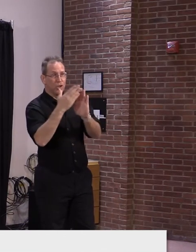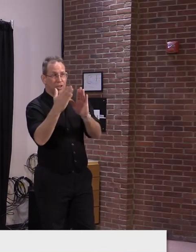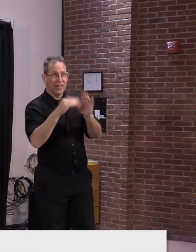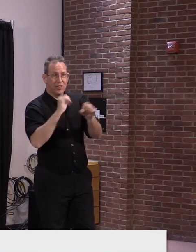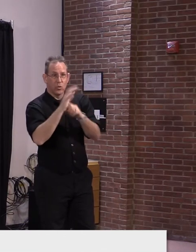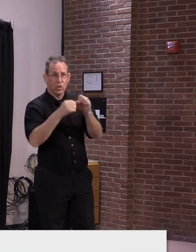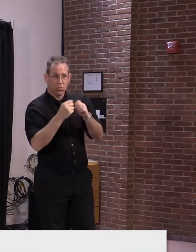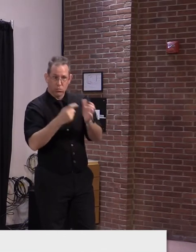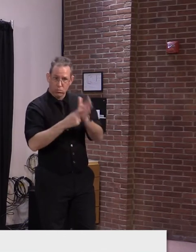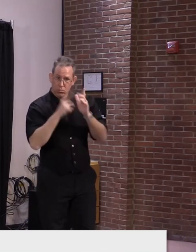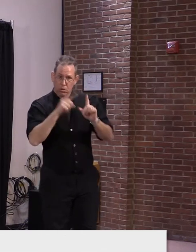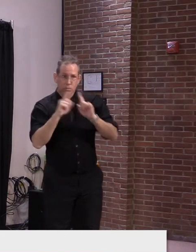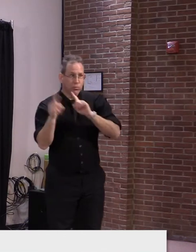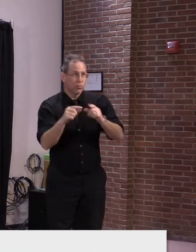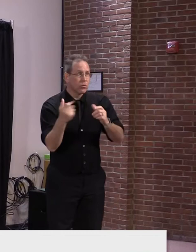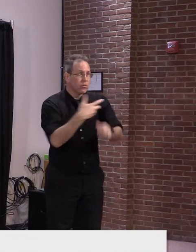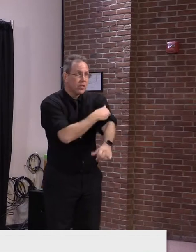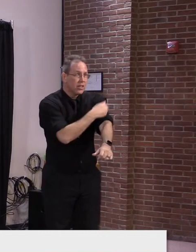Dr. Levine.